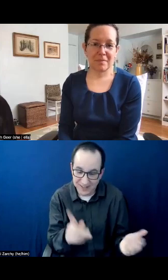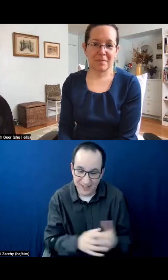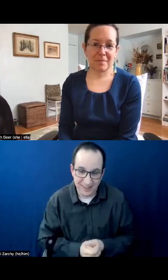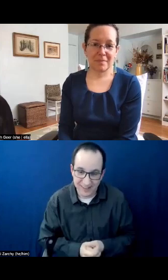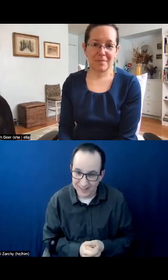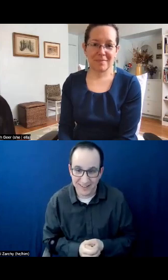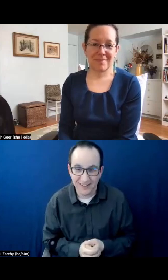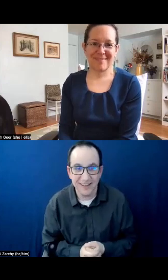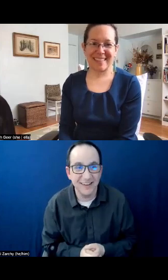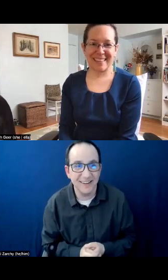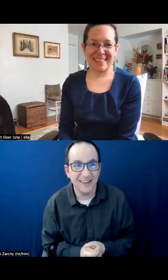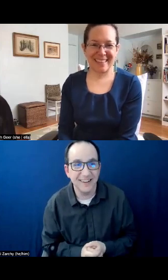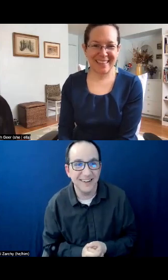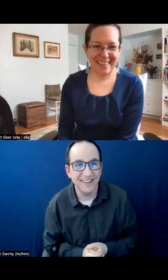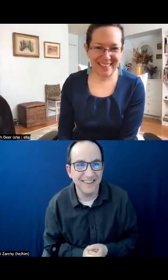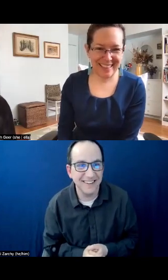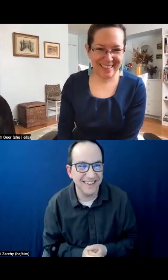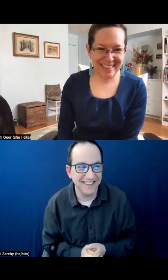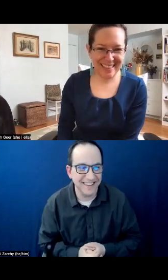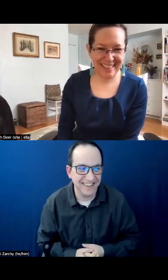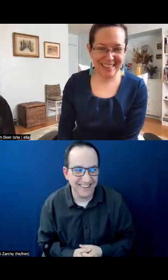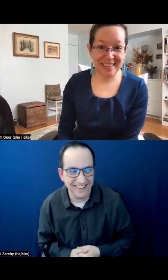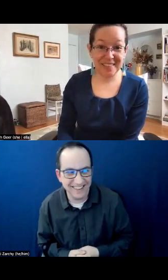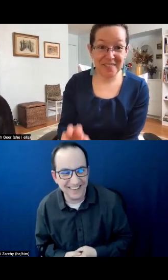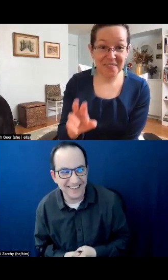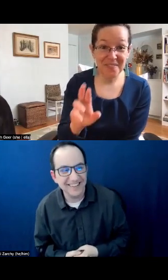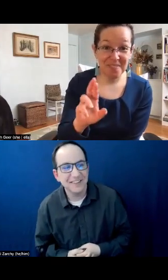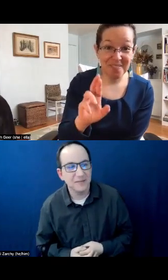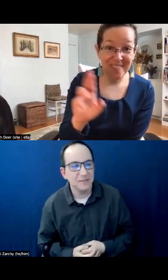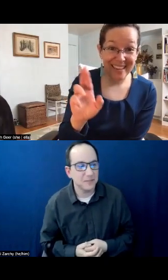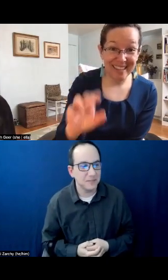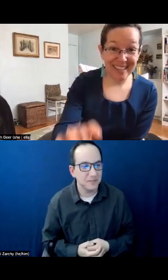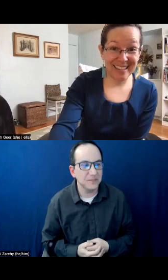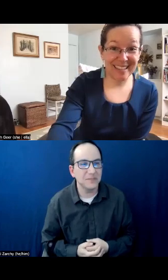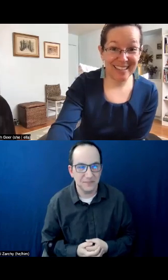It does fit in that category. We'll put it up there.